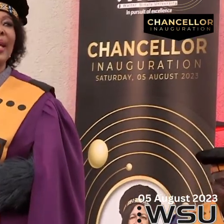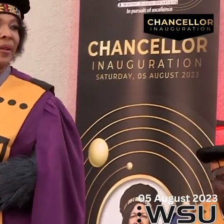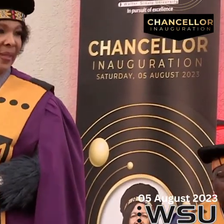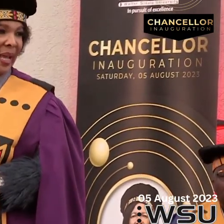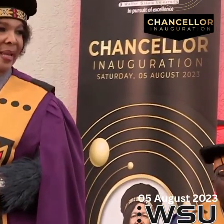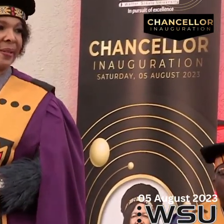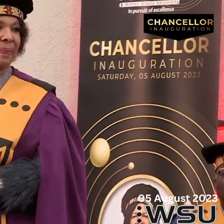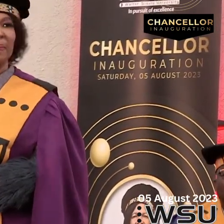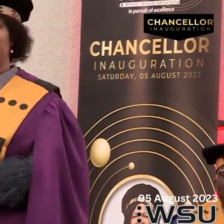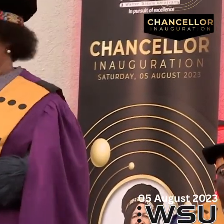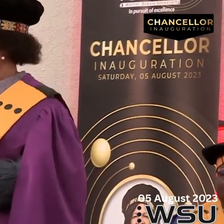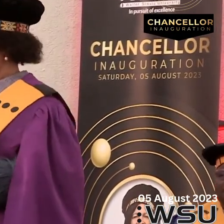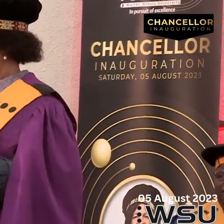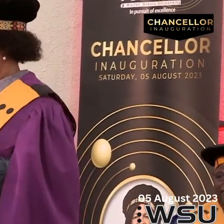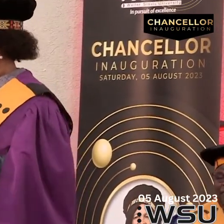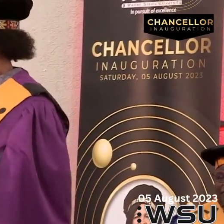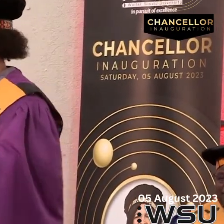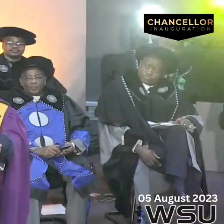alone like I've done.